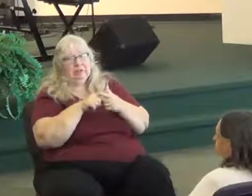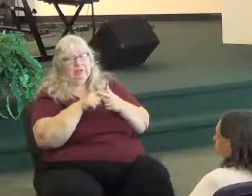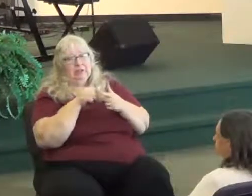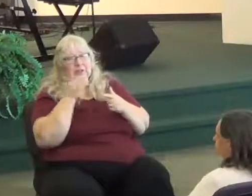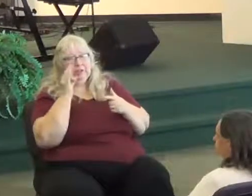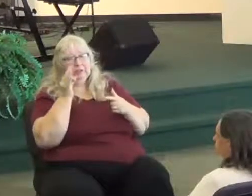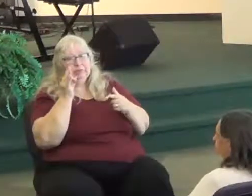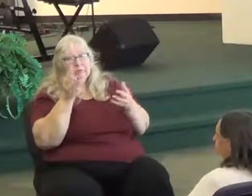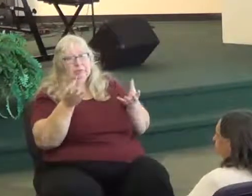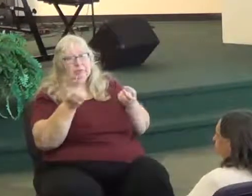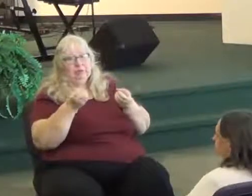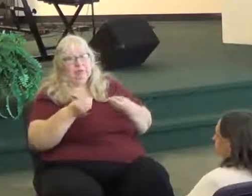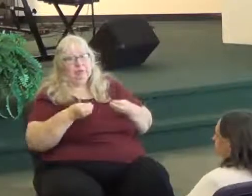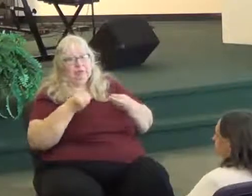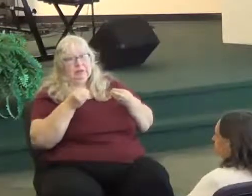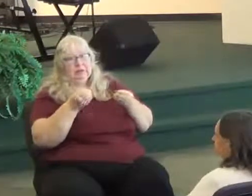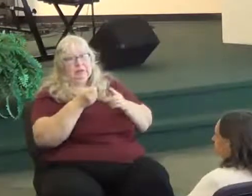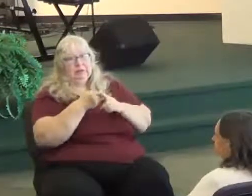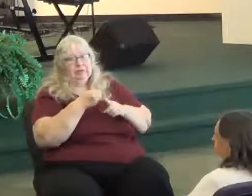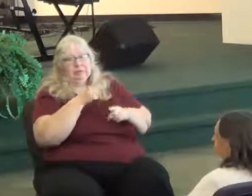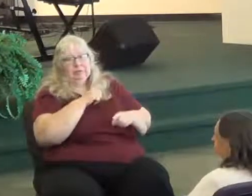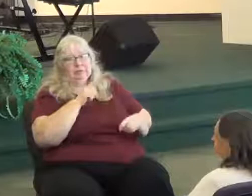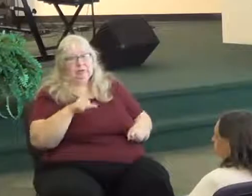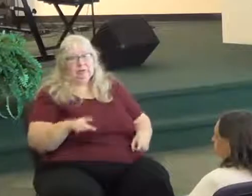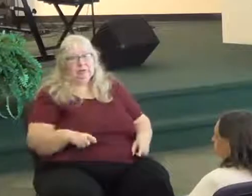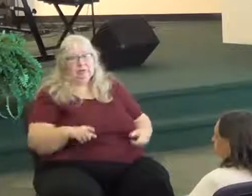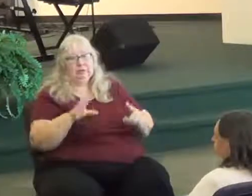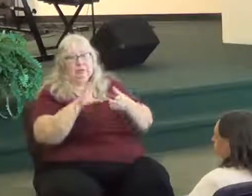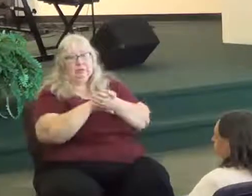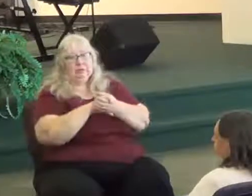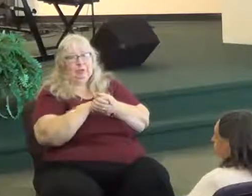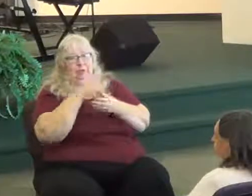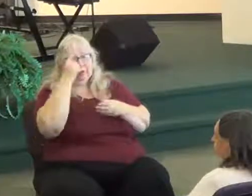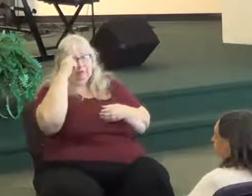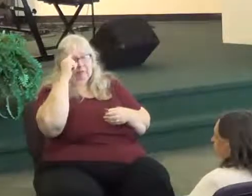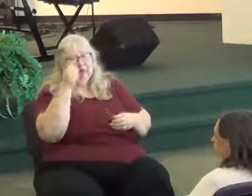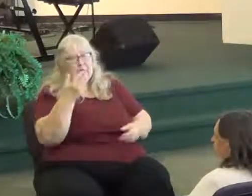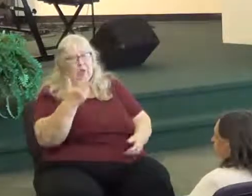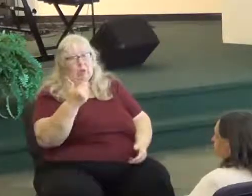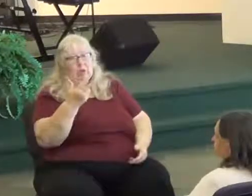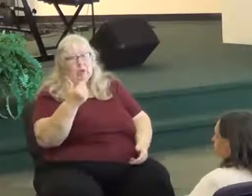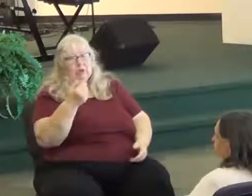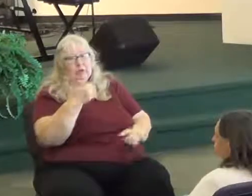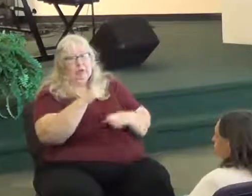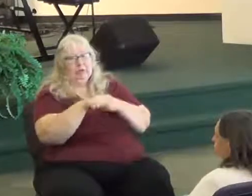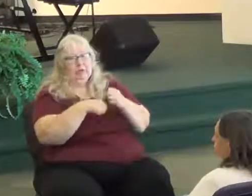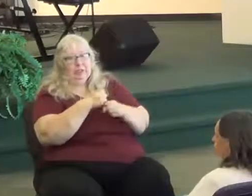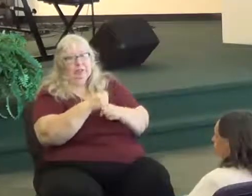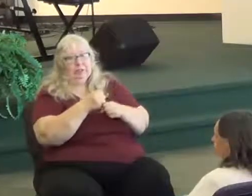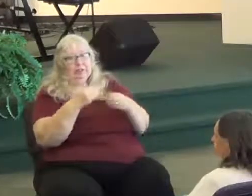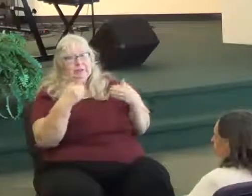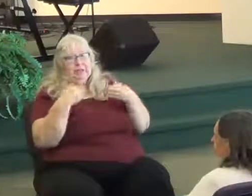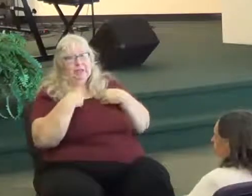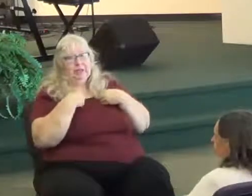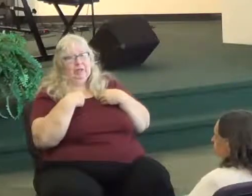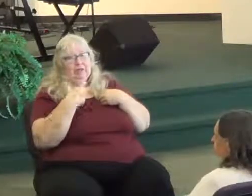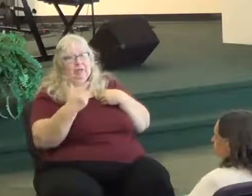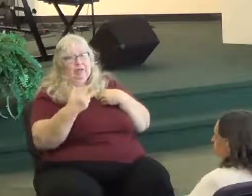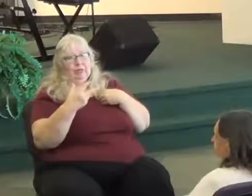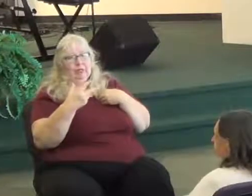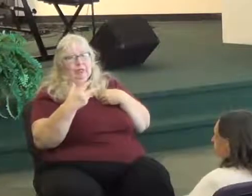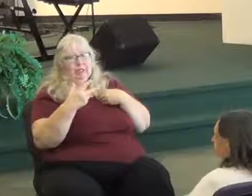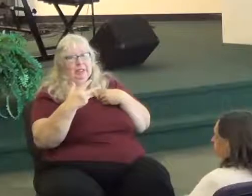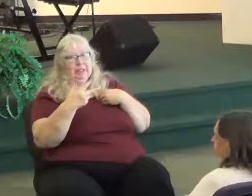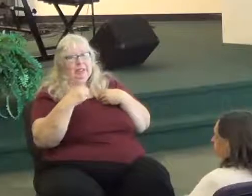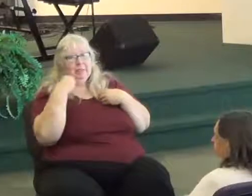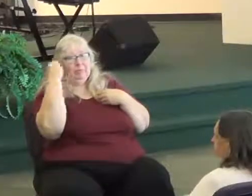give us from the Lord this morning. He's been married for 13 years, and he said, I have 3 beautiful kids, 7, 11,